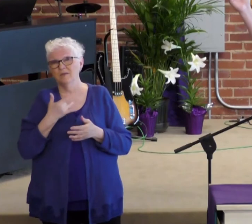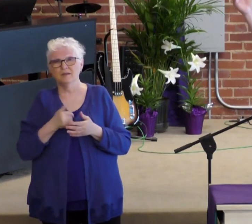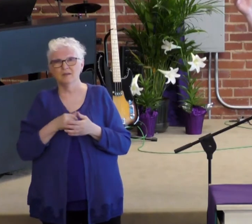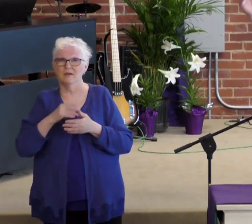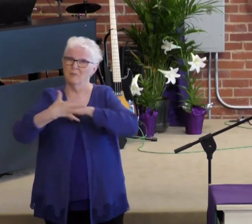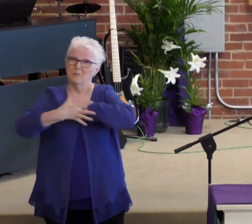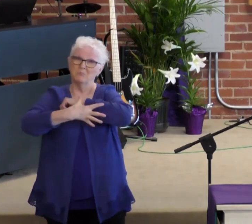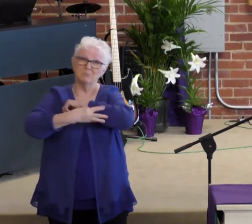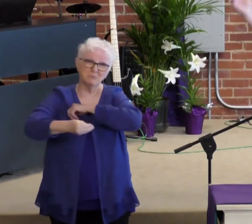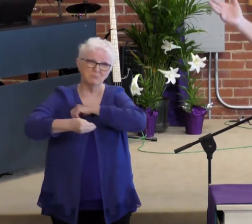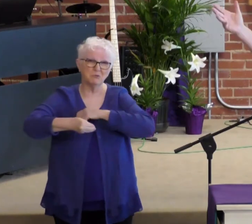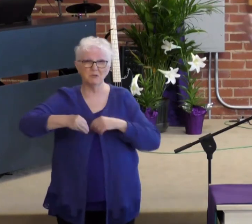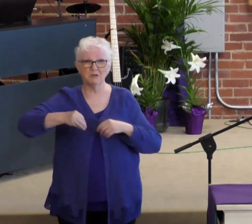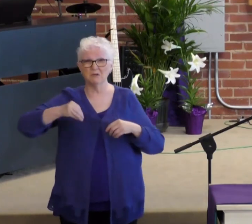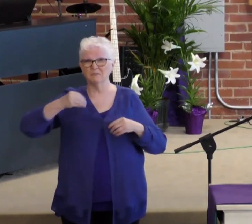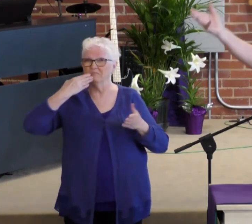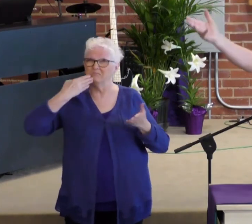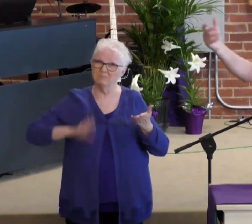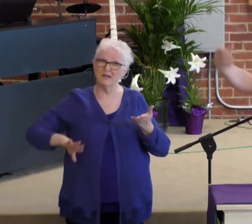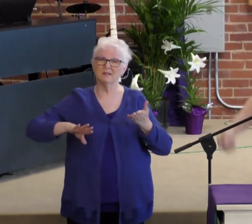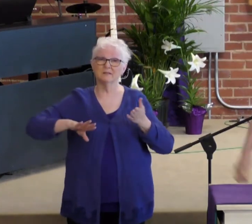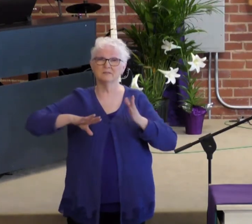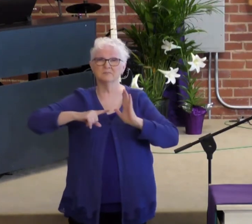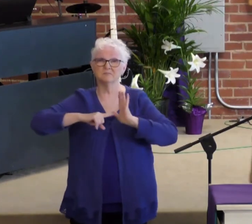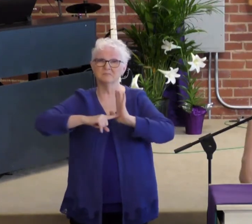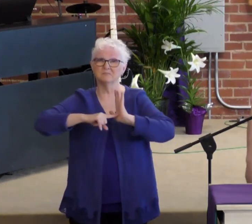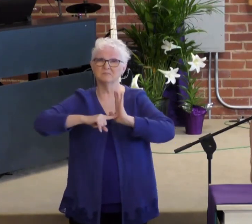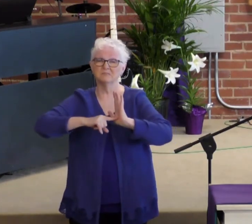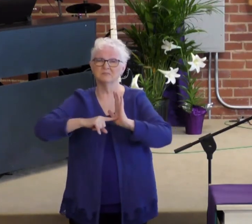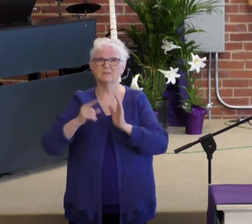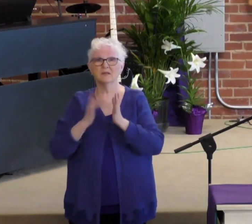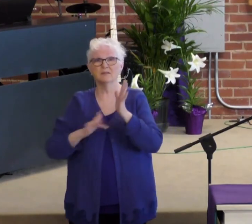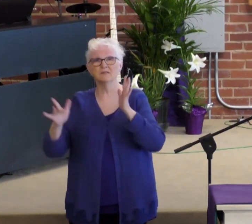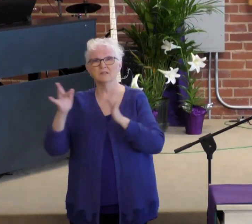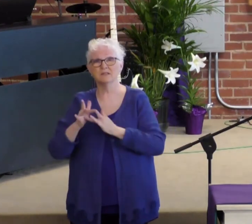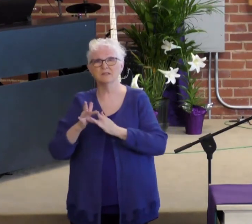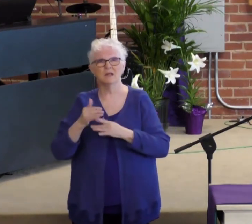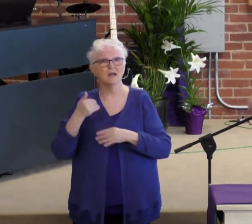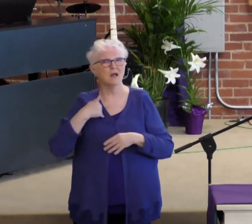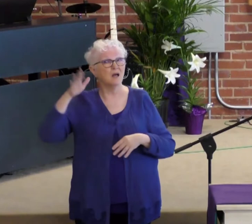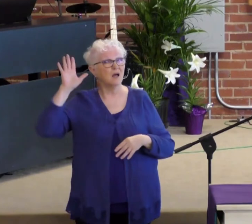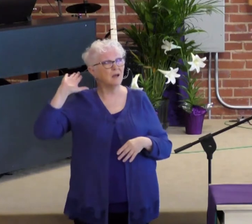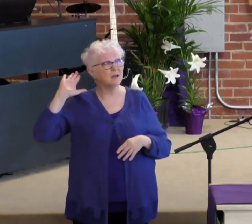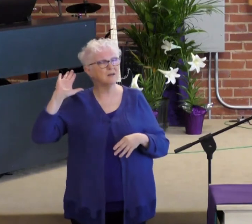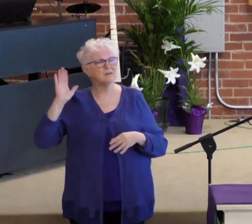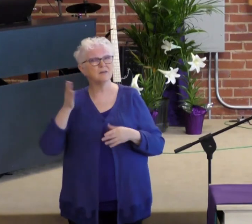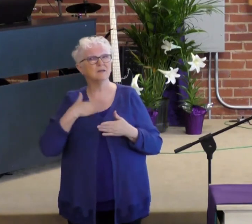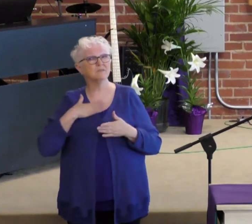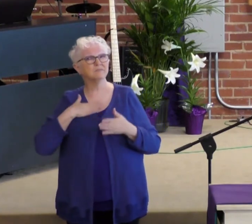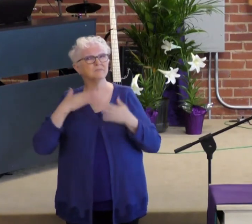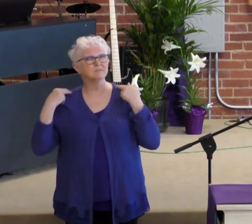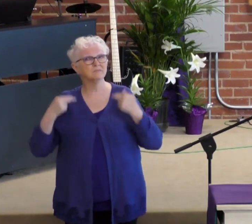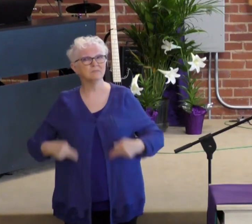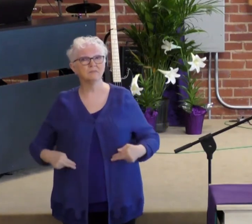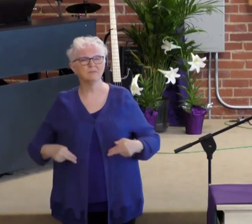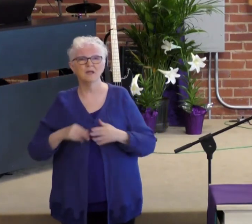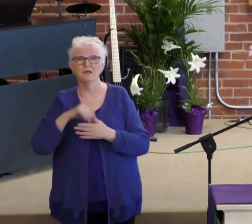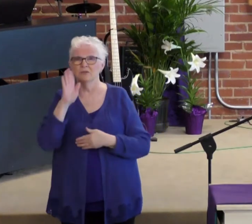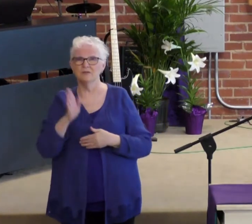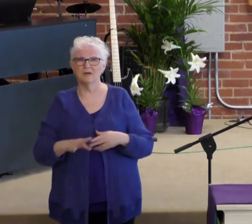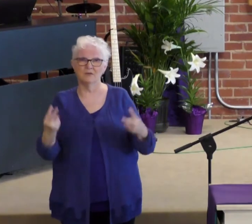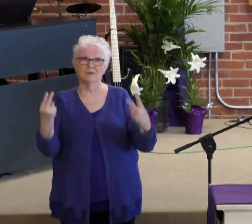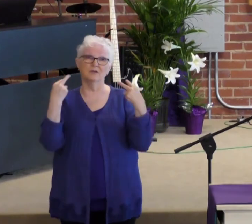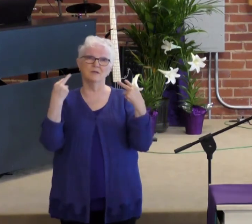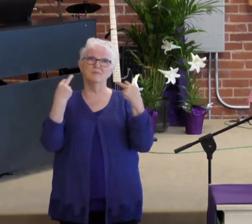it, people. I'm not proud of it, but I'm human, and I'll do it again. That's why you should never look at me as